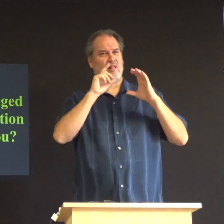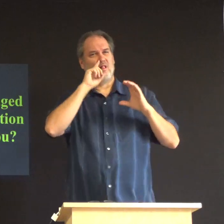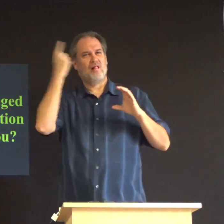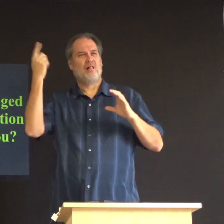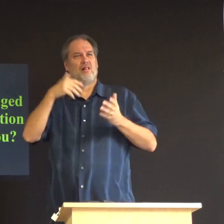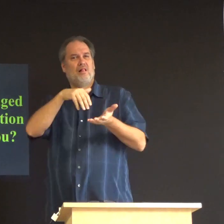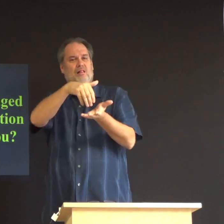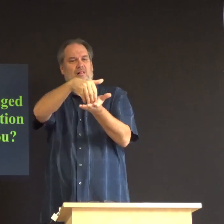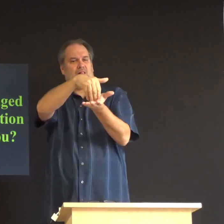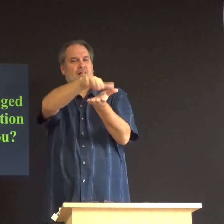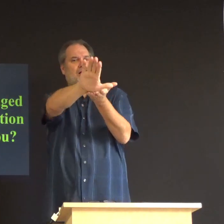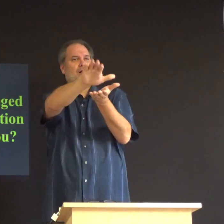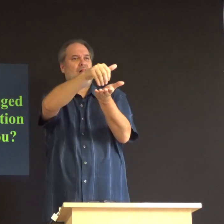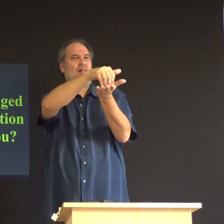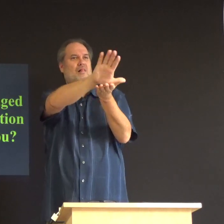get jobs.